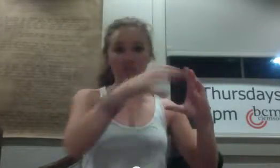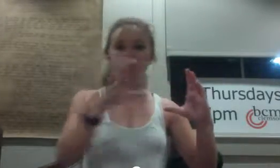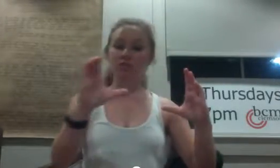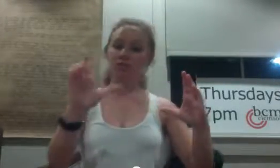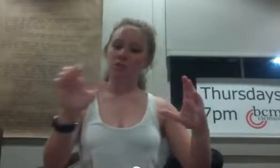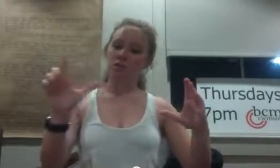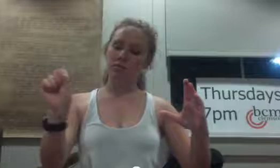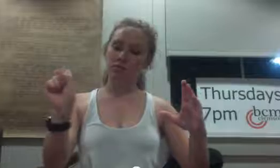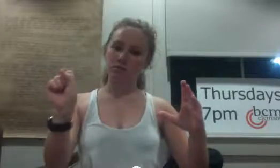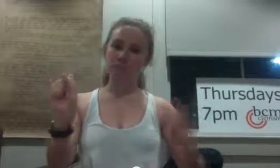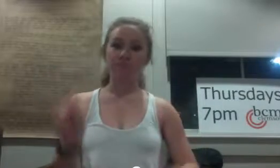that's in the cell.